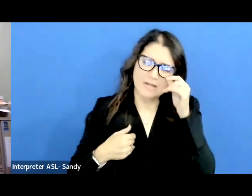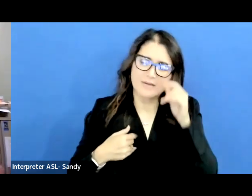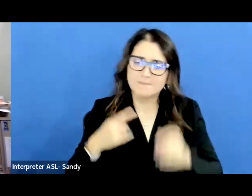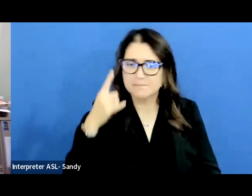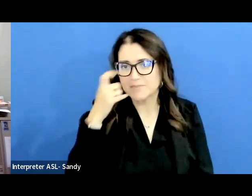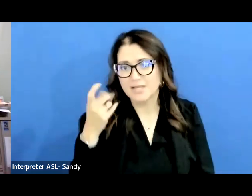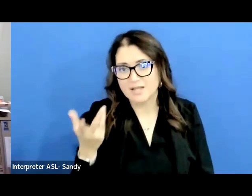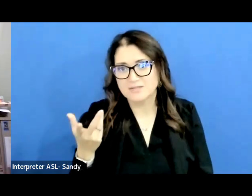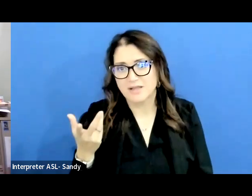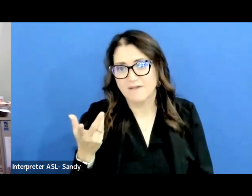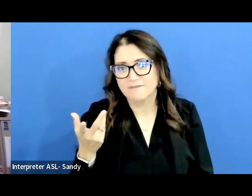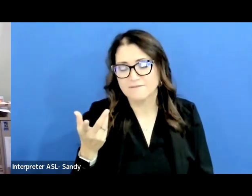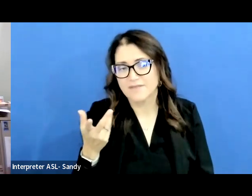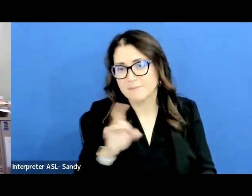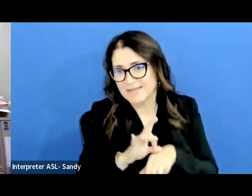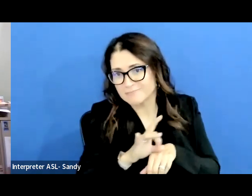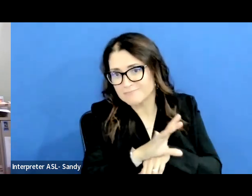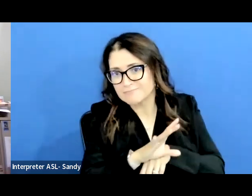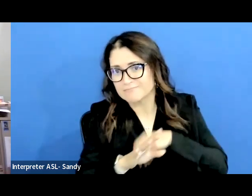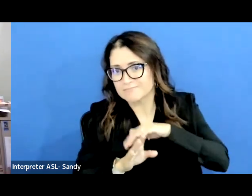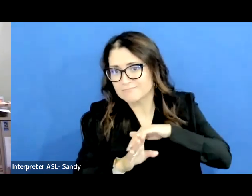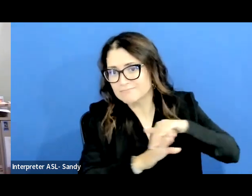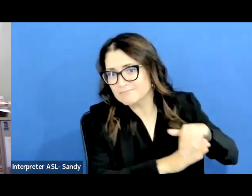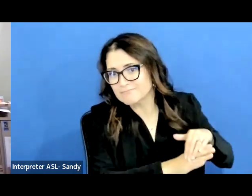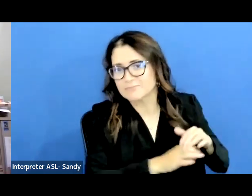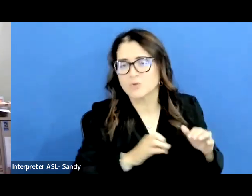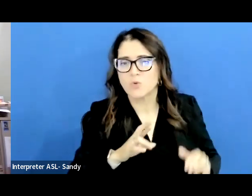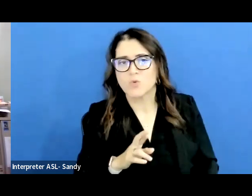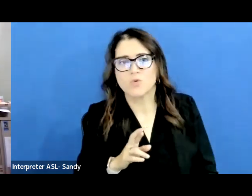because of being ostracized, or concerns about being